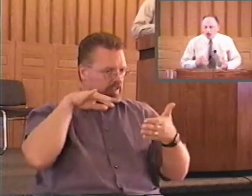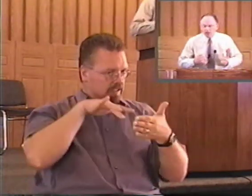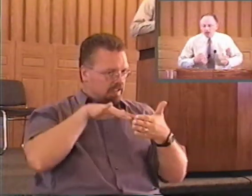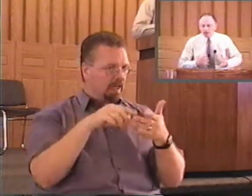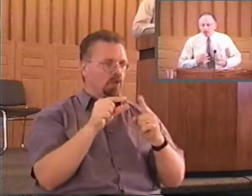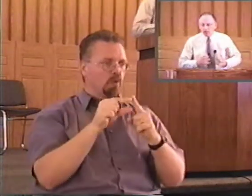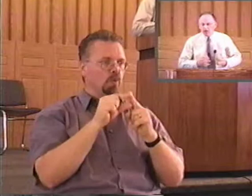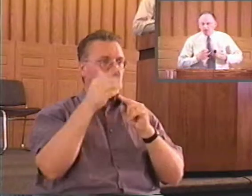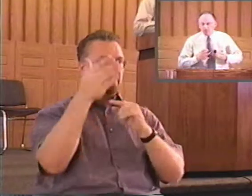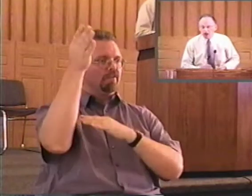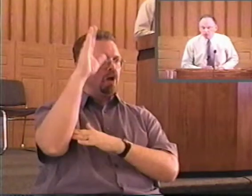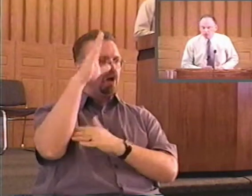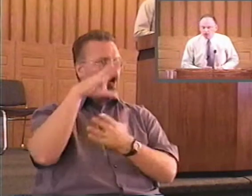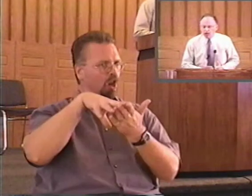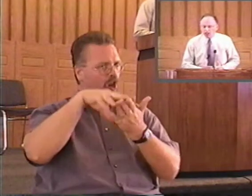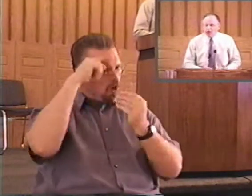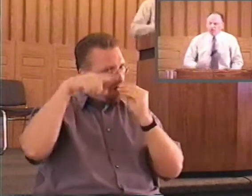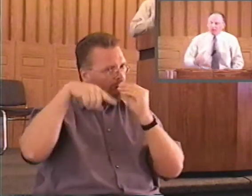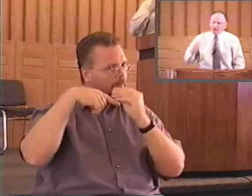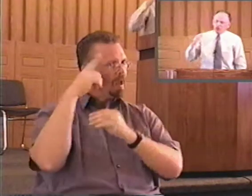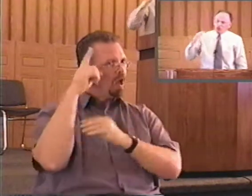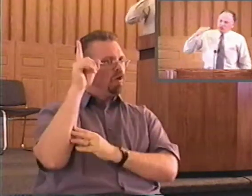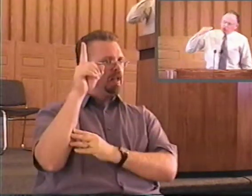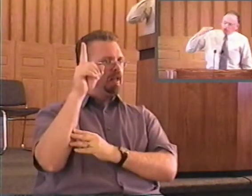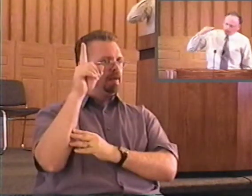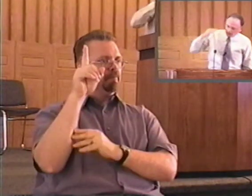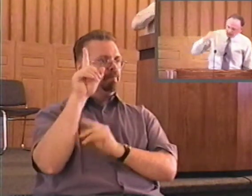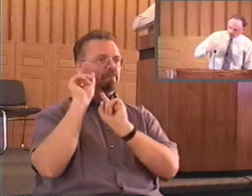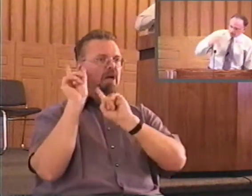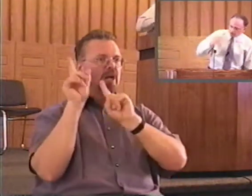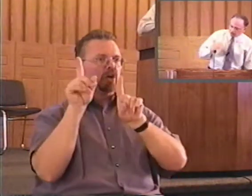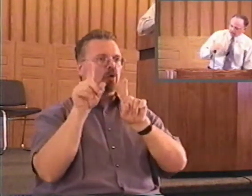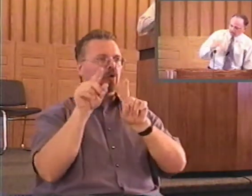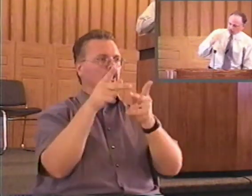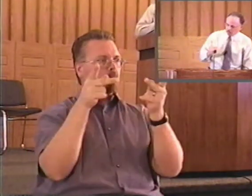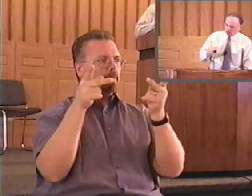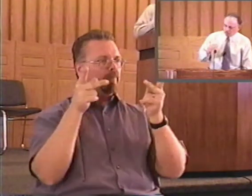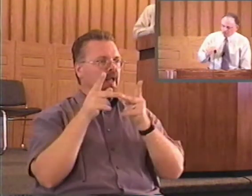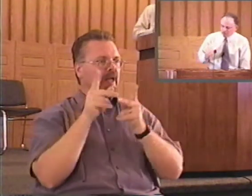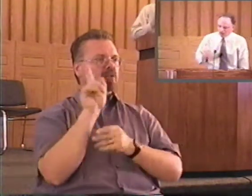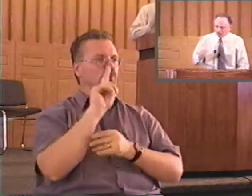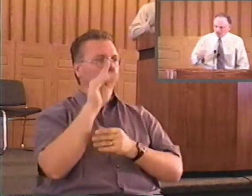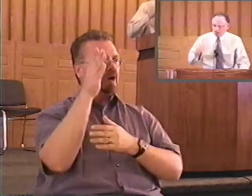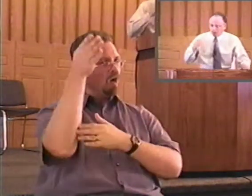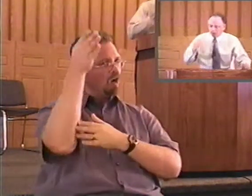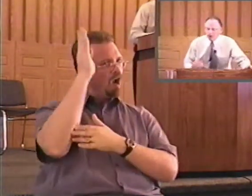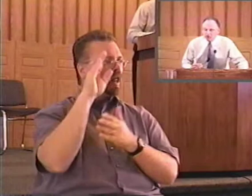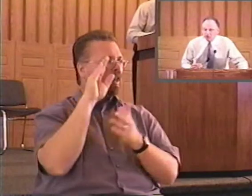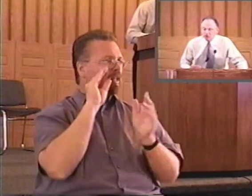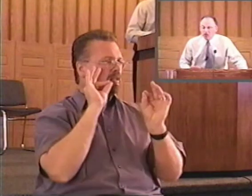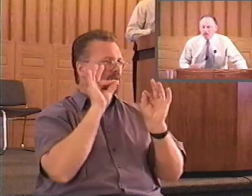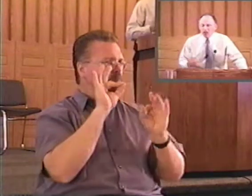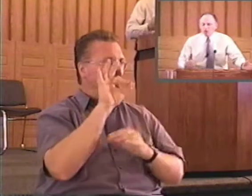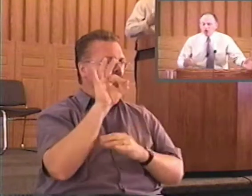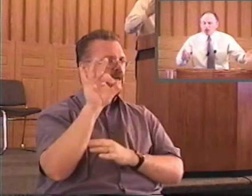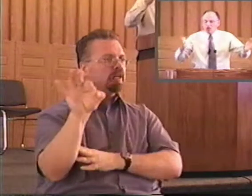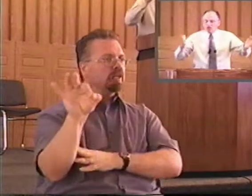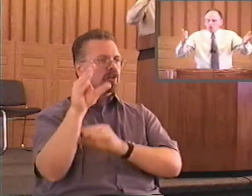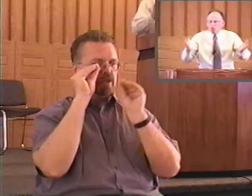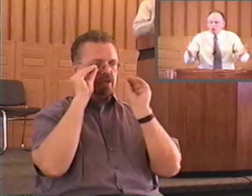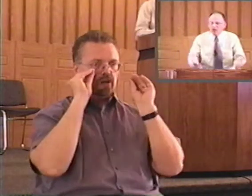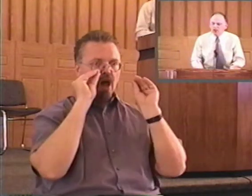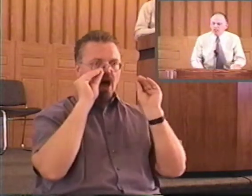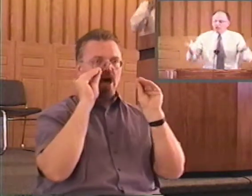Word of God and learning about God, by going to a place where God is systematically preached and